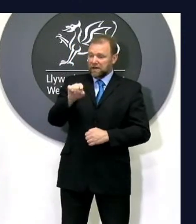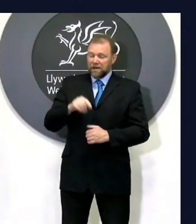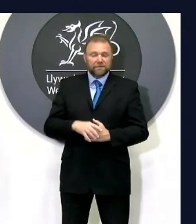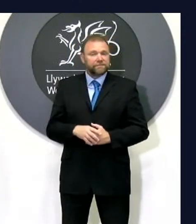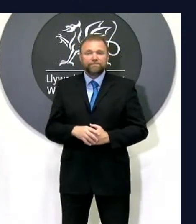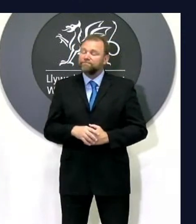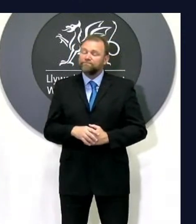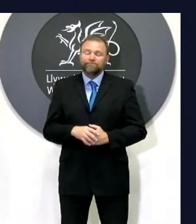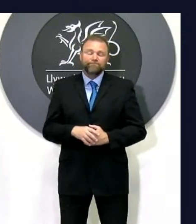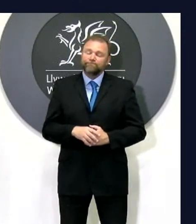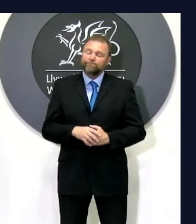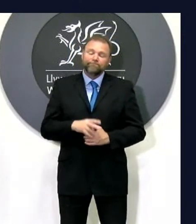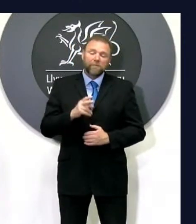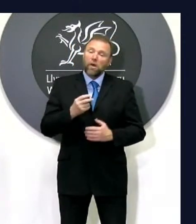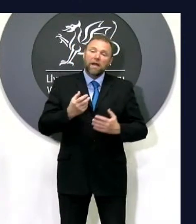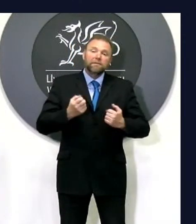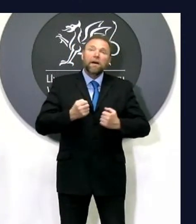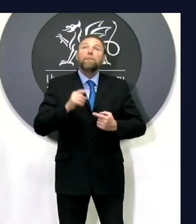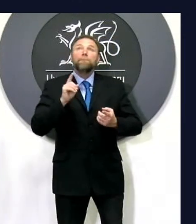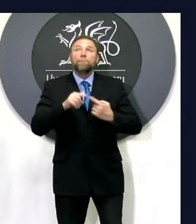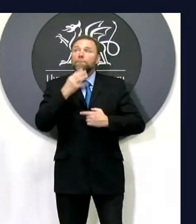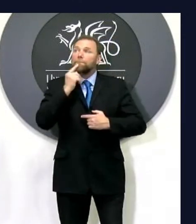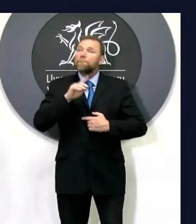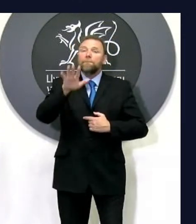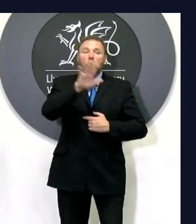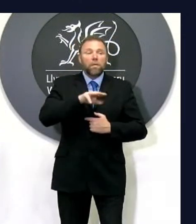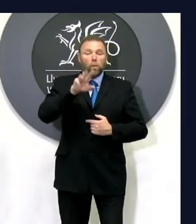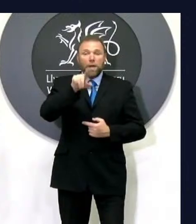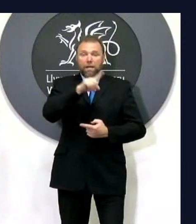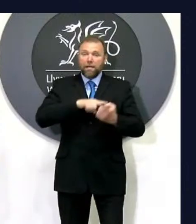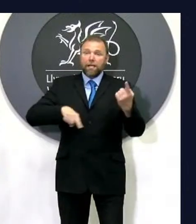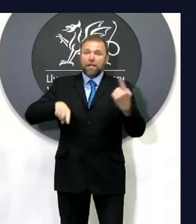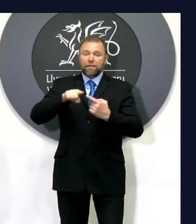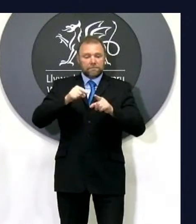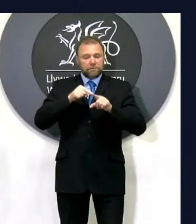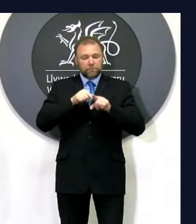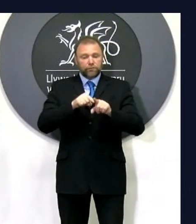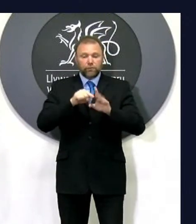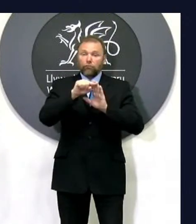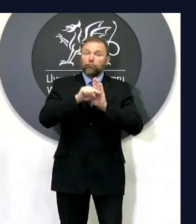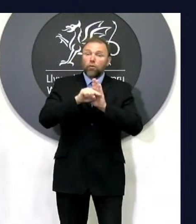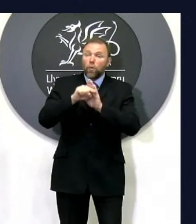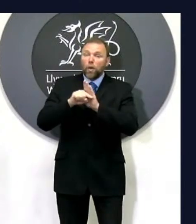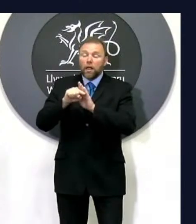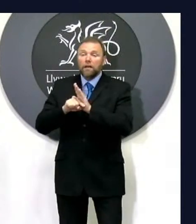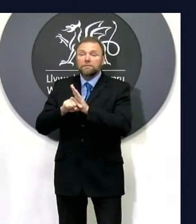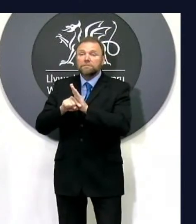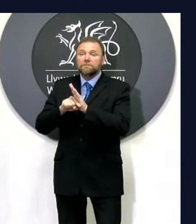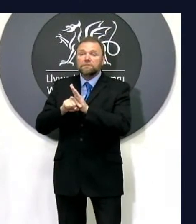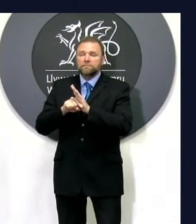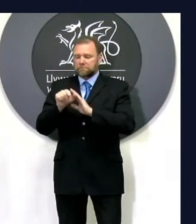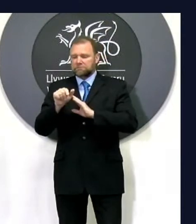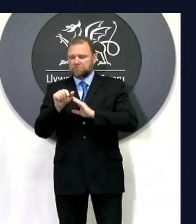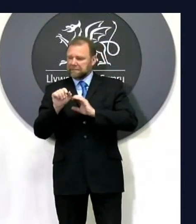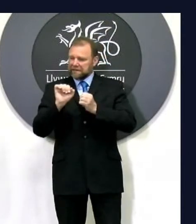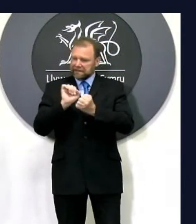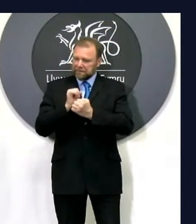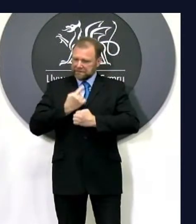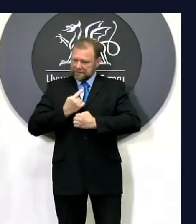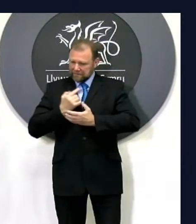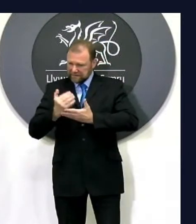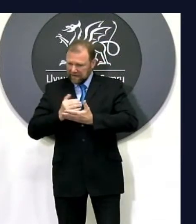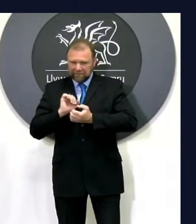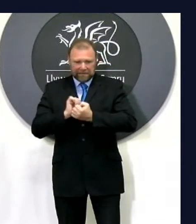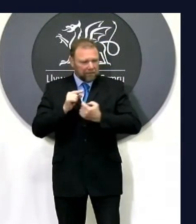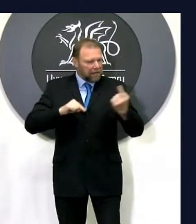to that vast majority of people in Wales who follow the rules and do everything to keep one another safe. The police